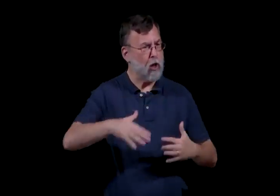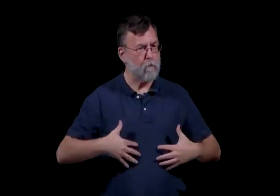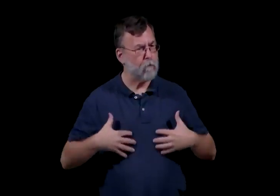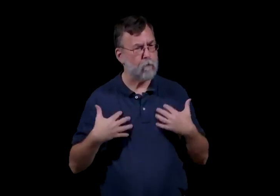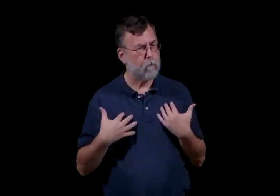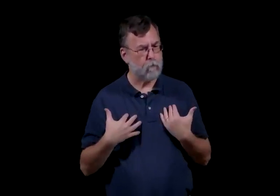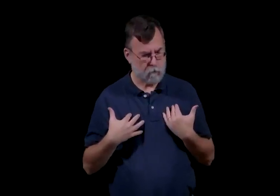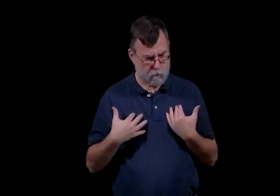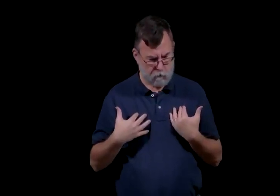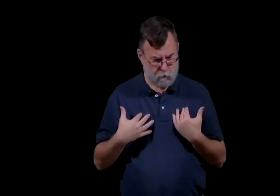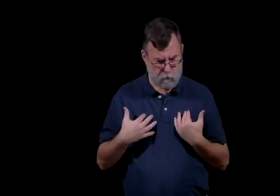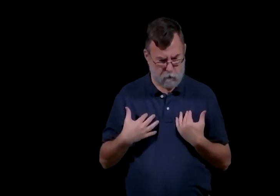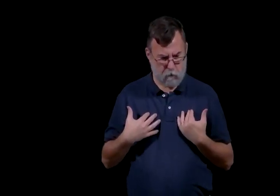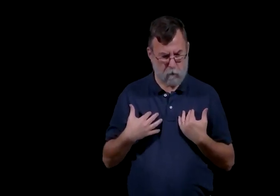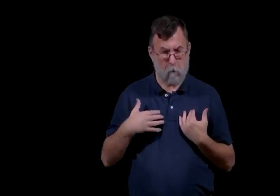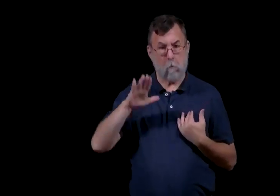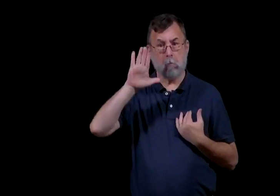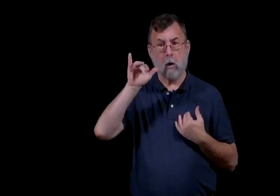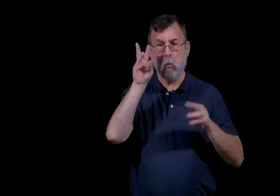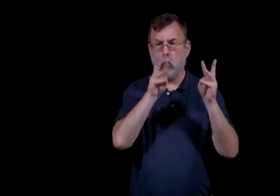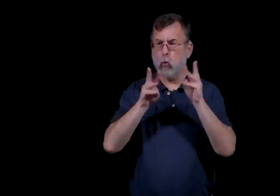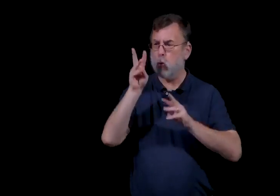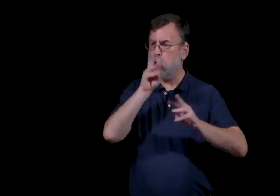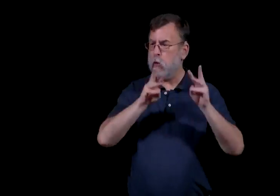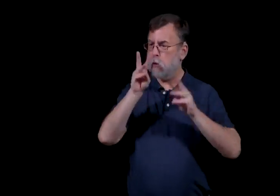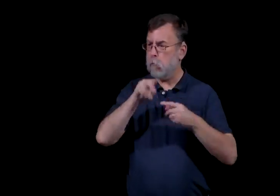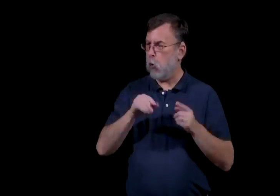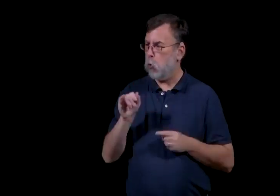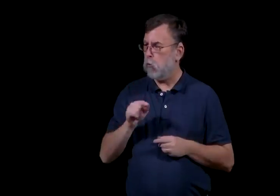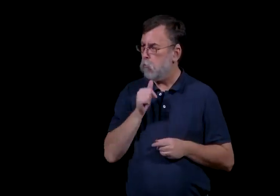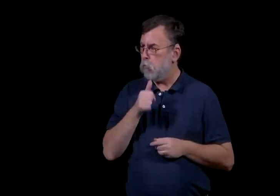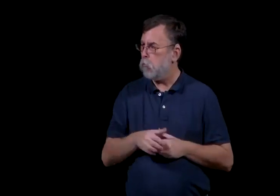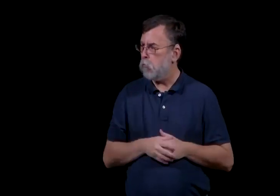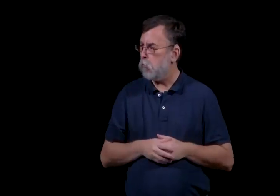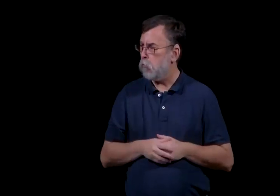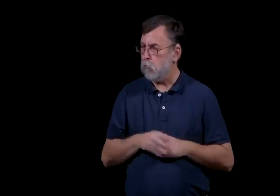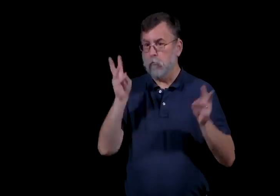You can't add any time to your life by worrying about it.